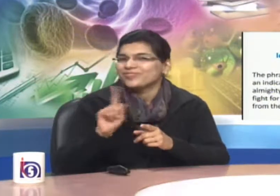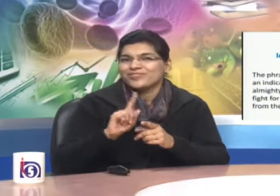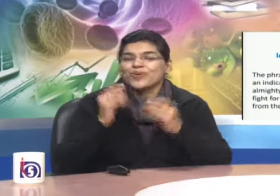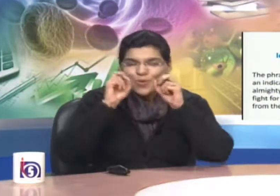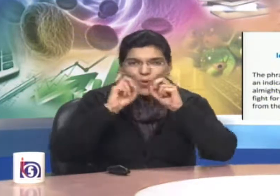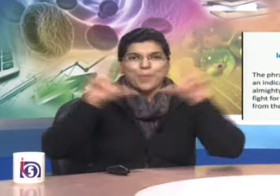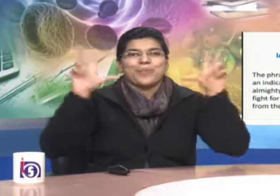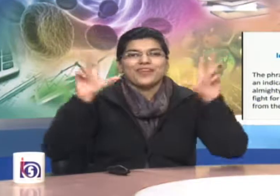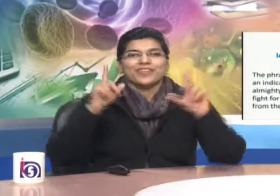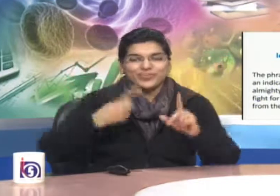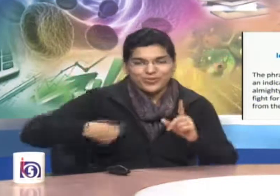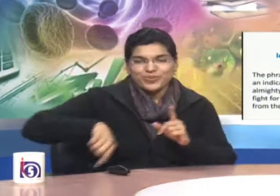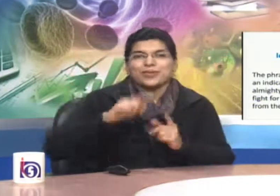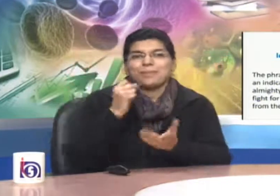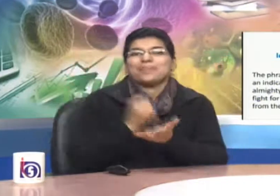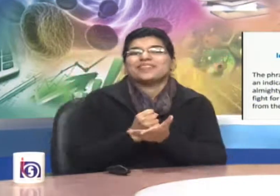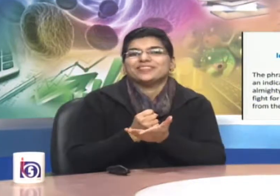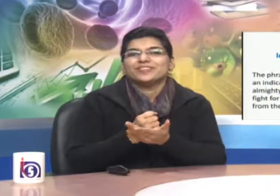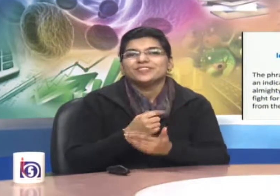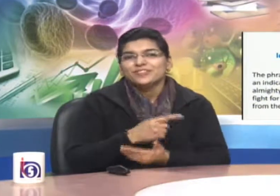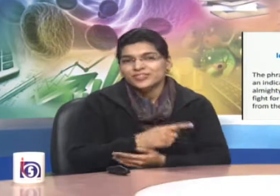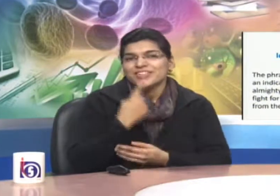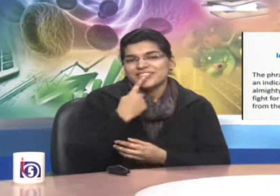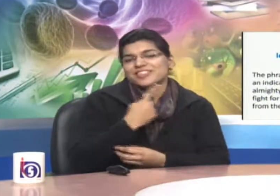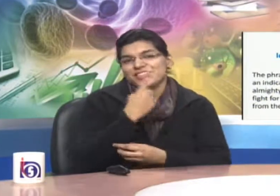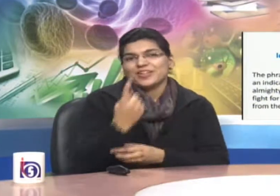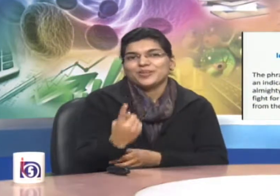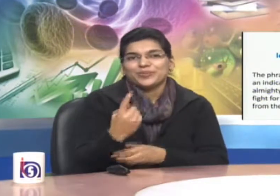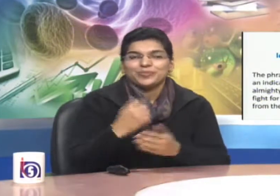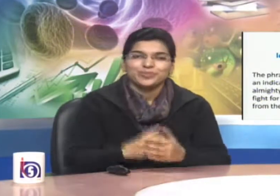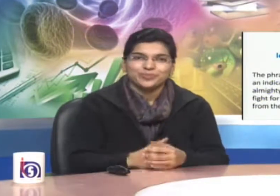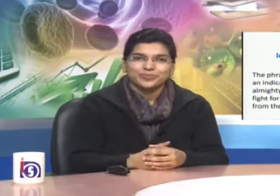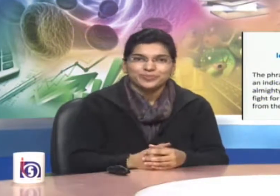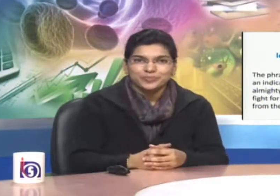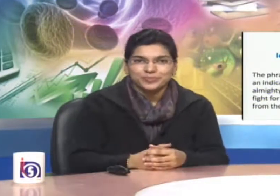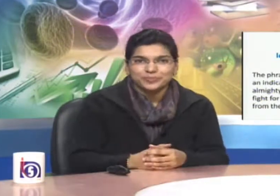Not being controlled by other people. This is the poet's prayer.